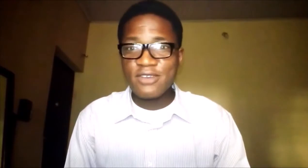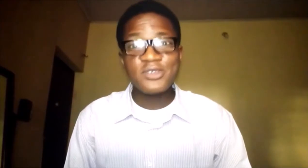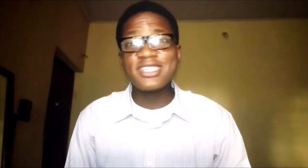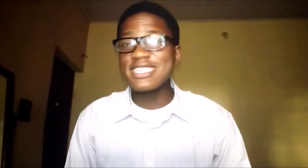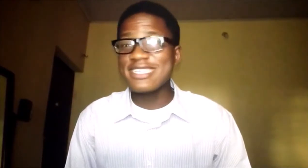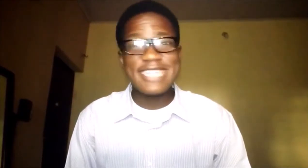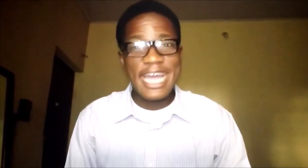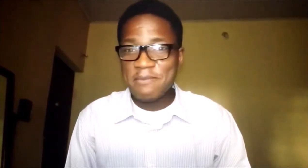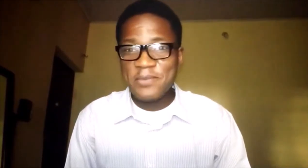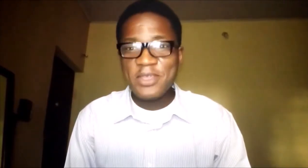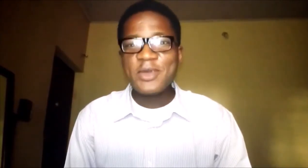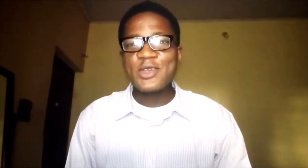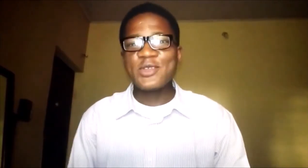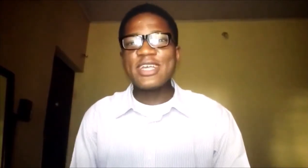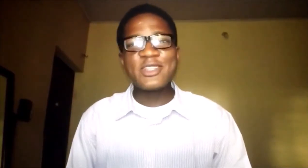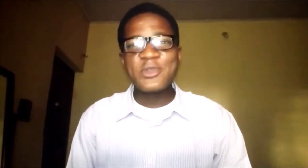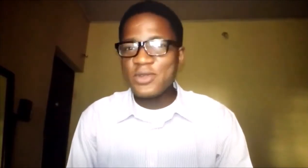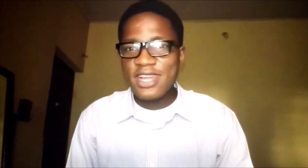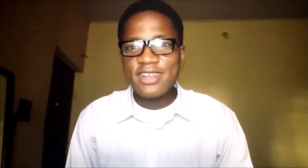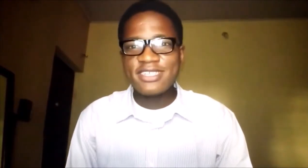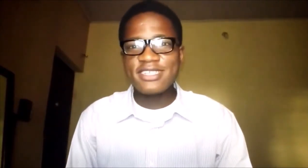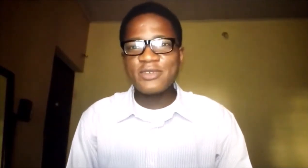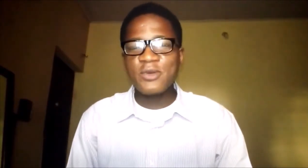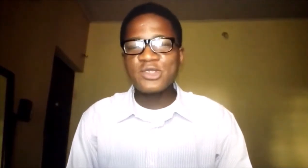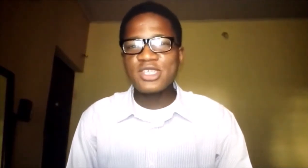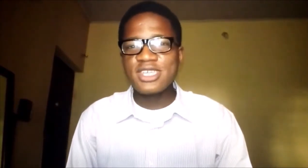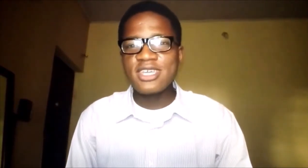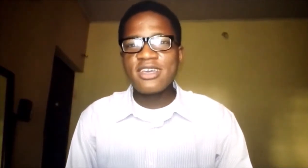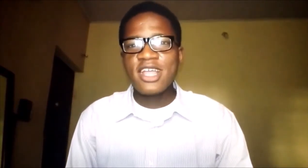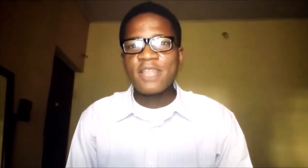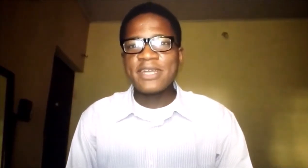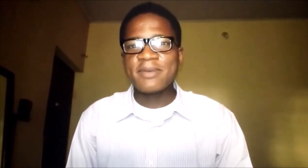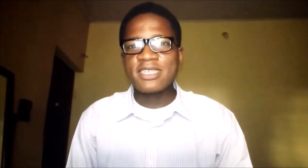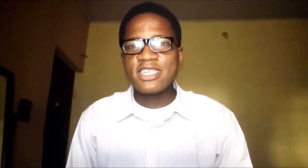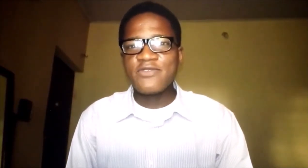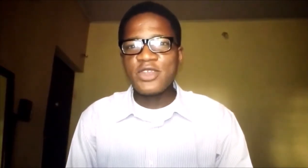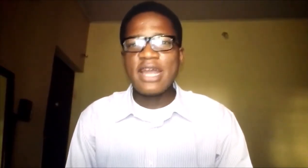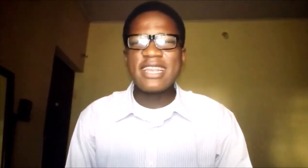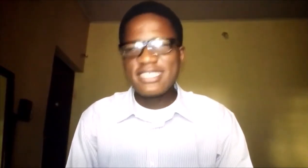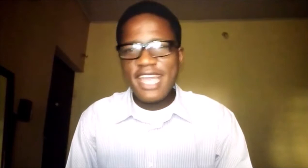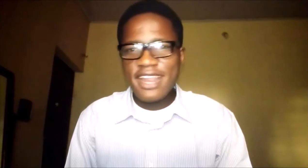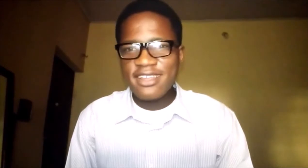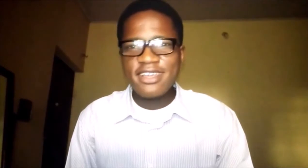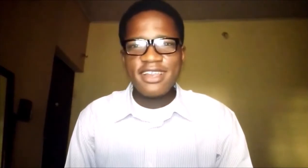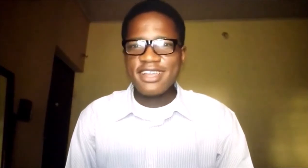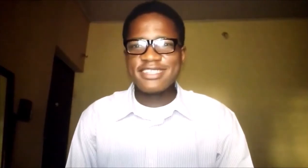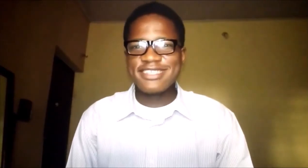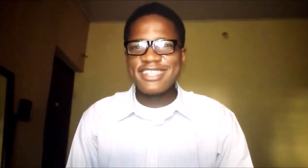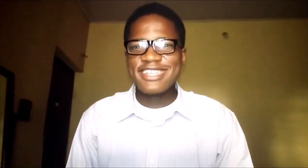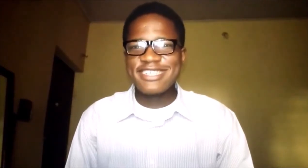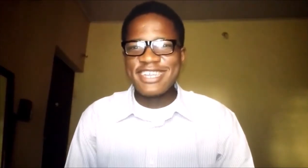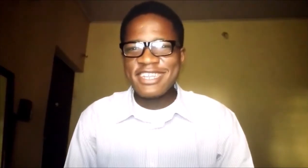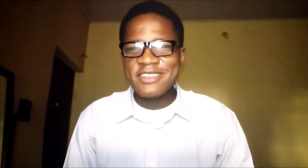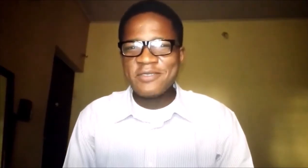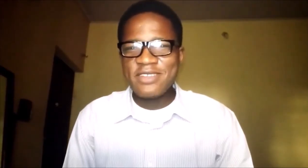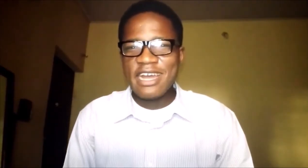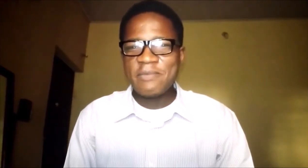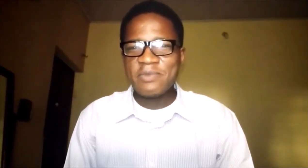this is the time. Okay, so let's know now. We want to see the participant in this video, at least 10. Let's send in